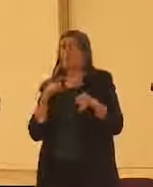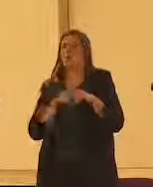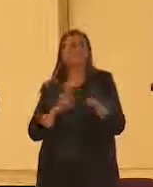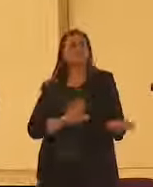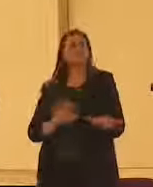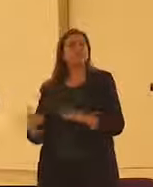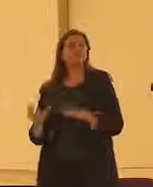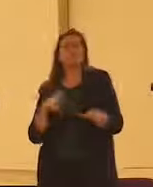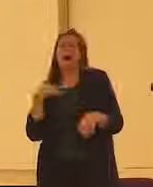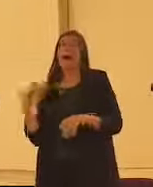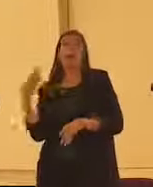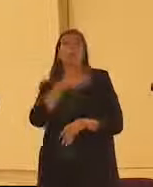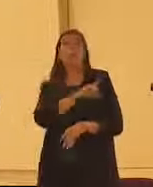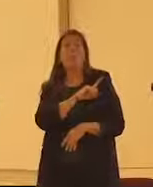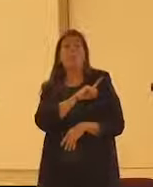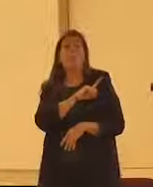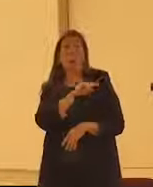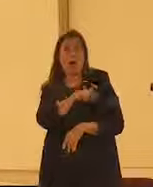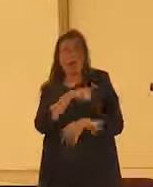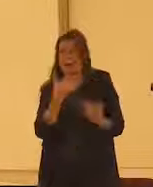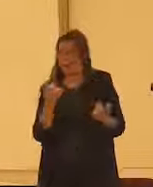there because there was a heavy drinking culture.